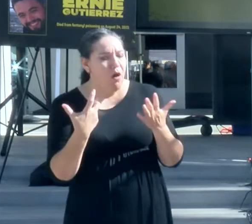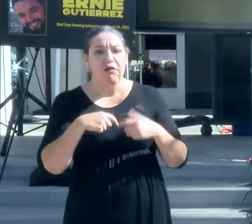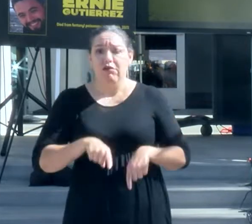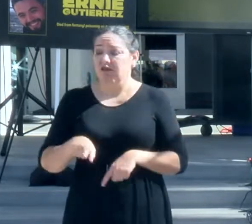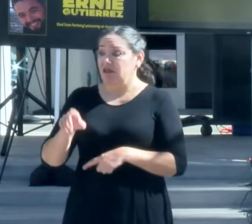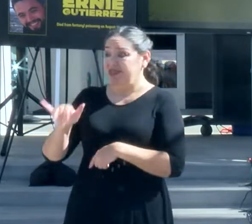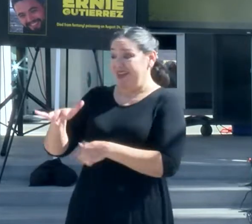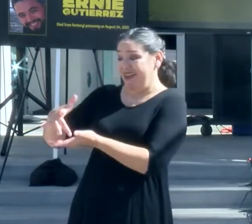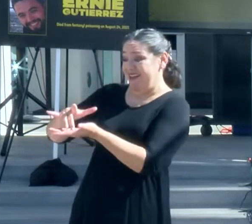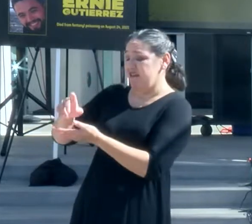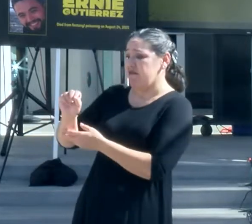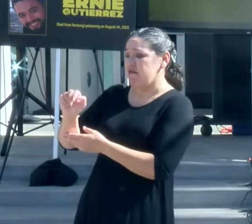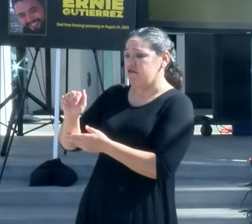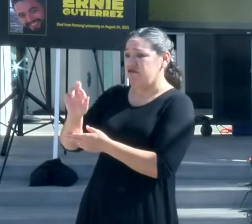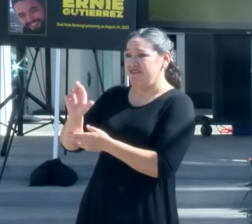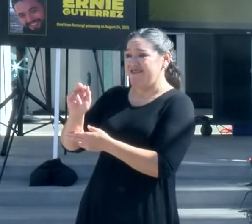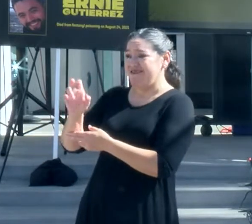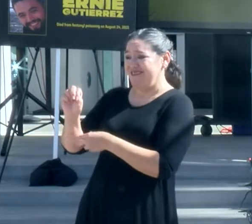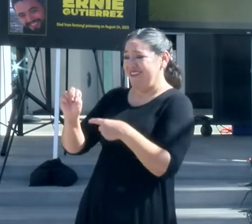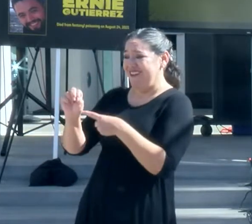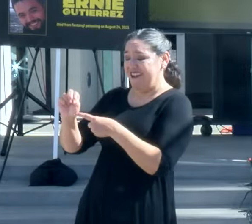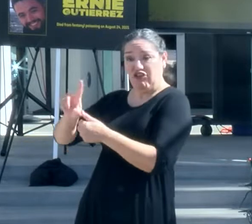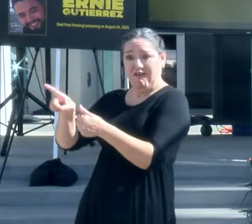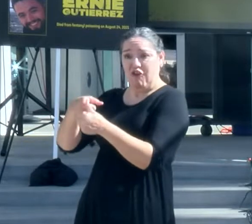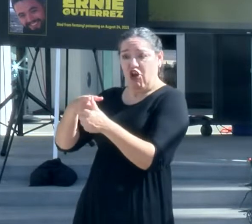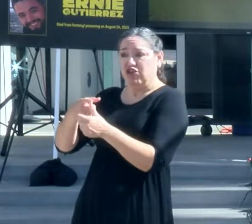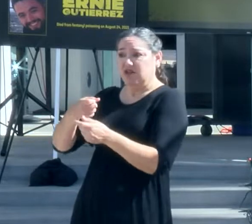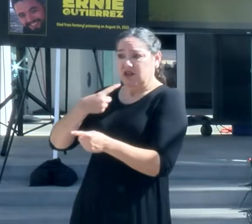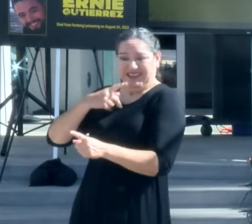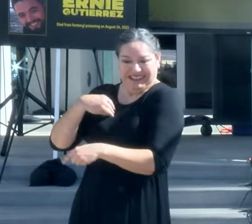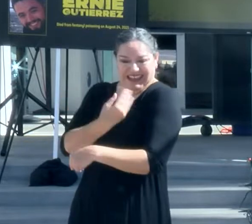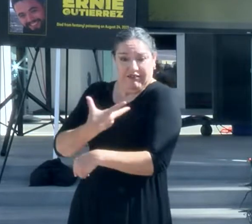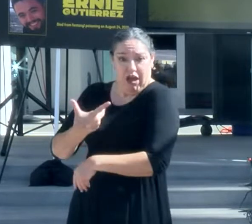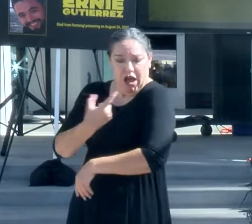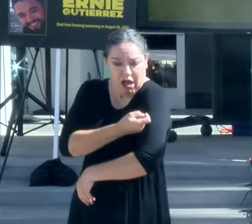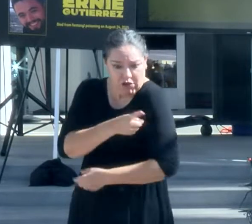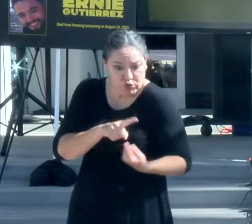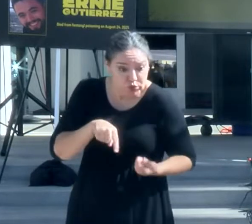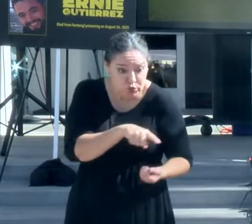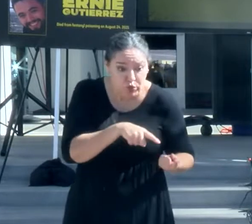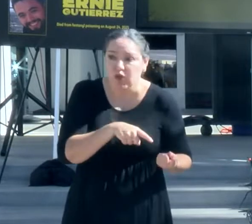the Narcan is administered by the first responders saving lives.